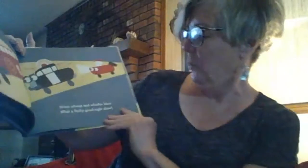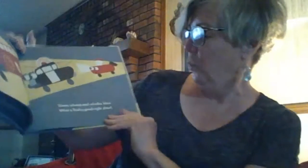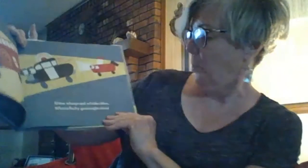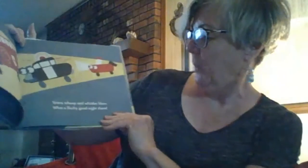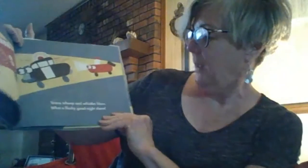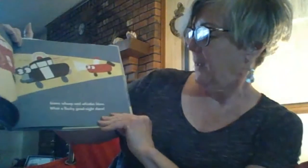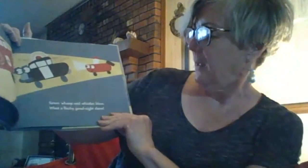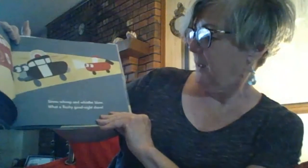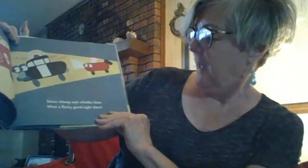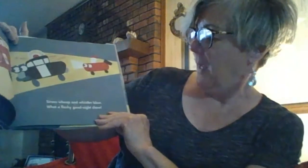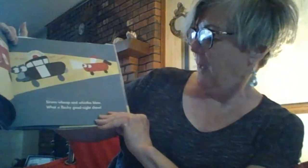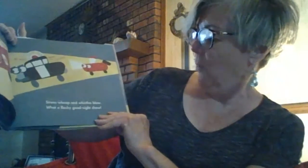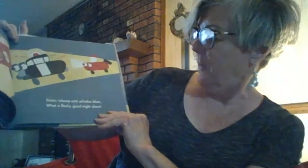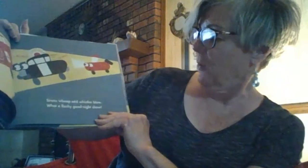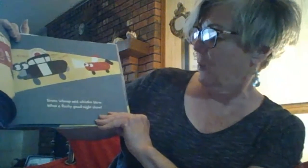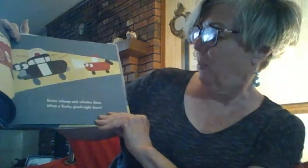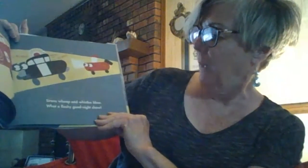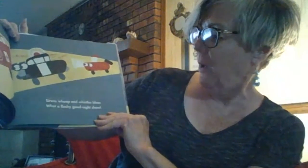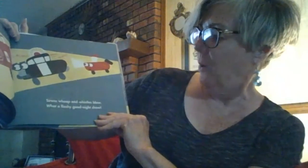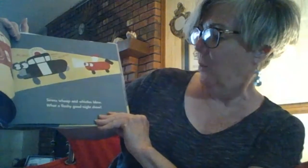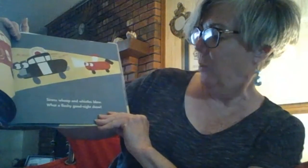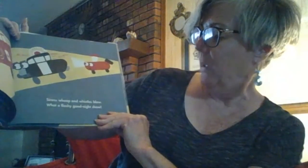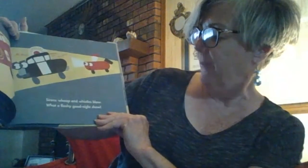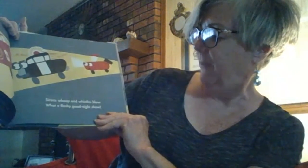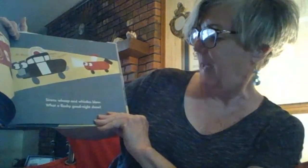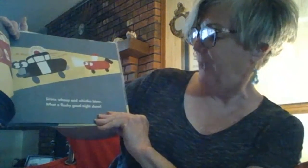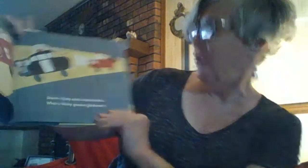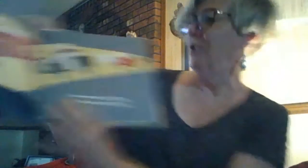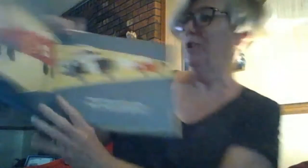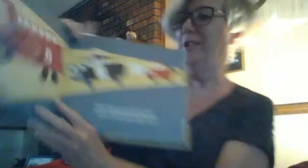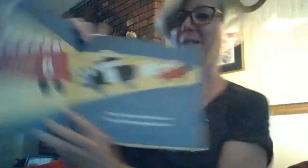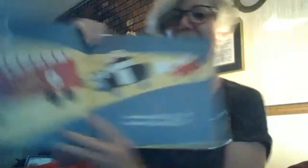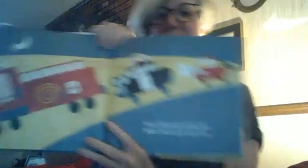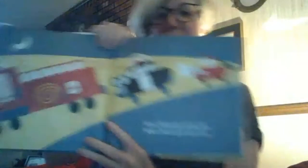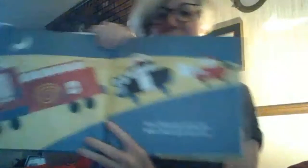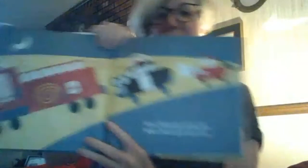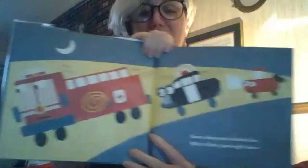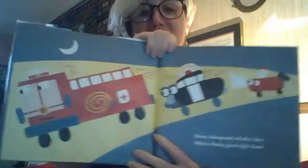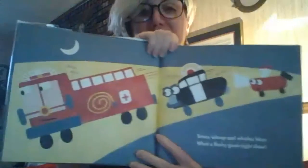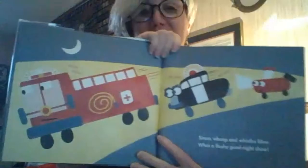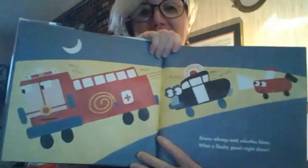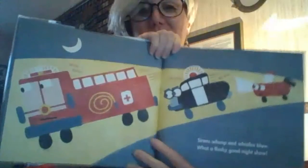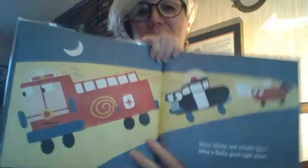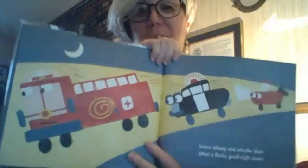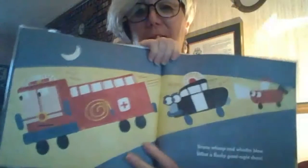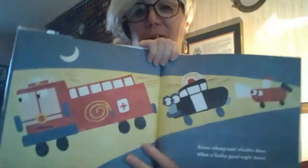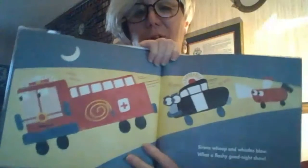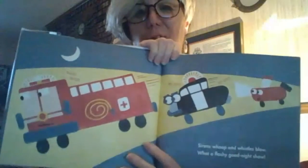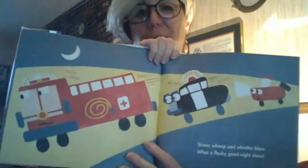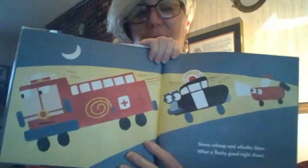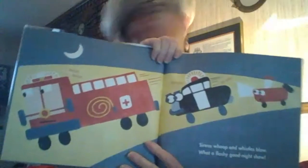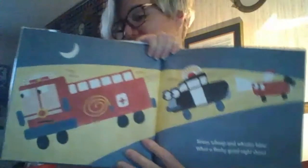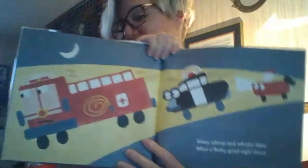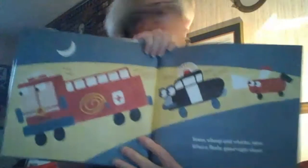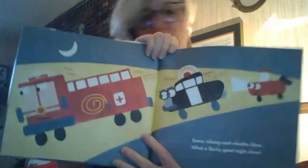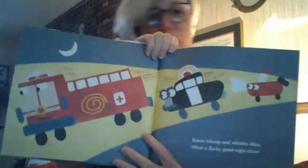Sirens whoop and whistles blow. What a flashy good night show. There's a fire truck off